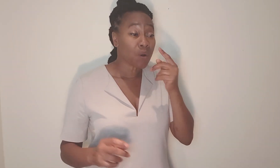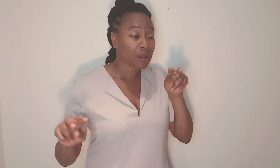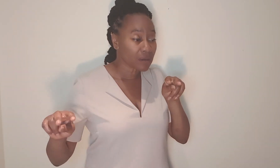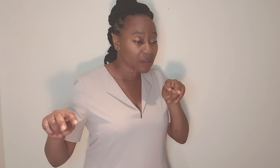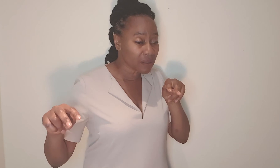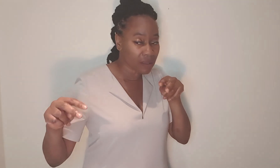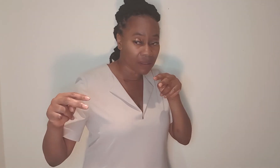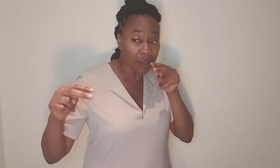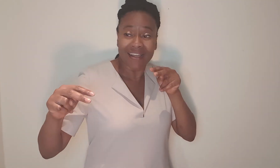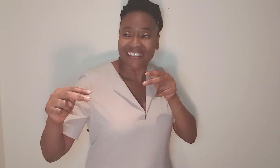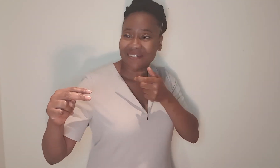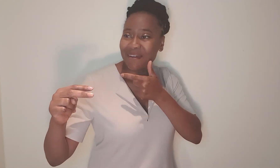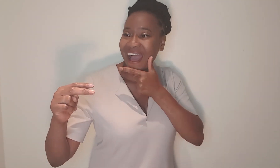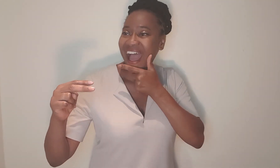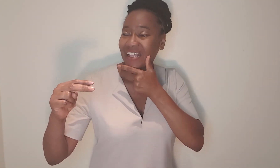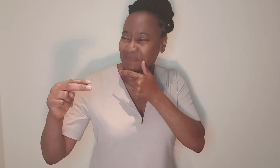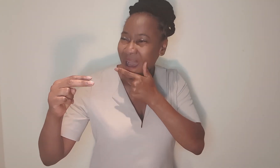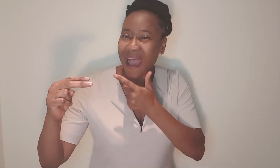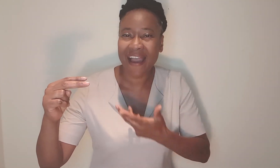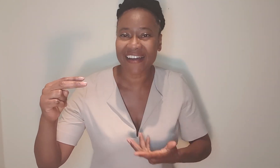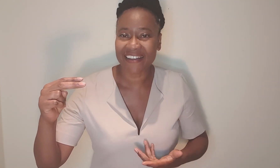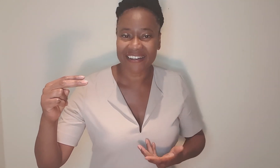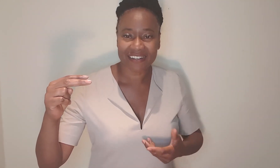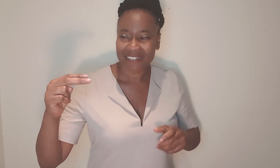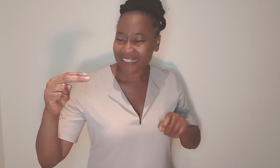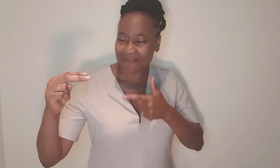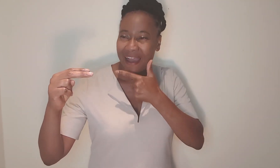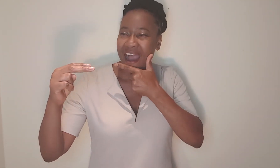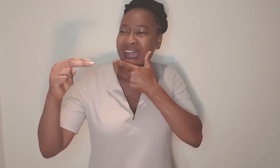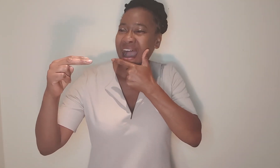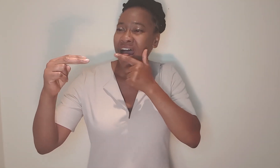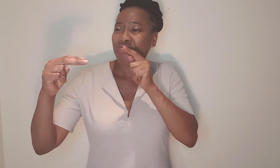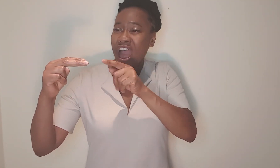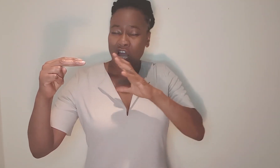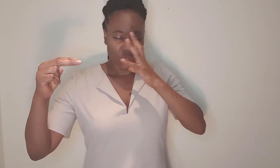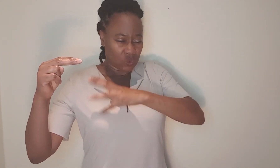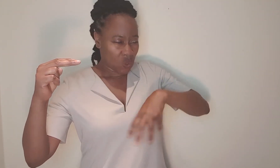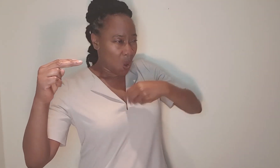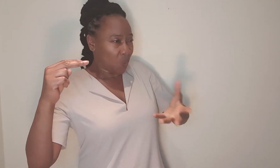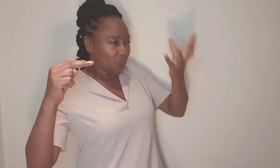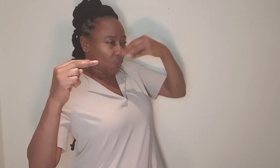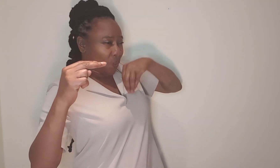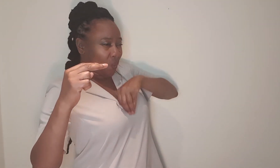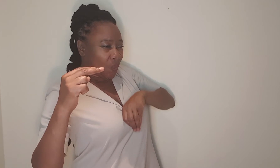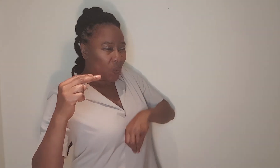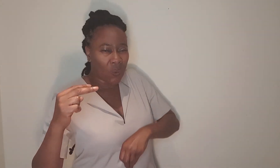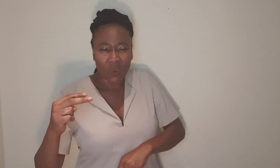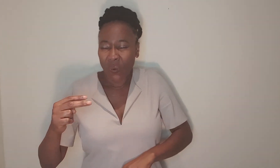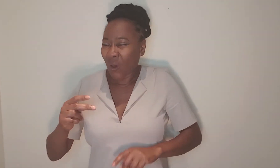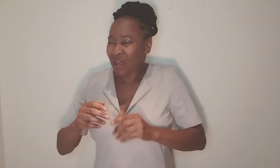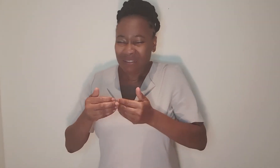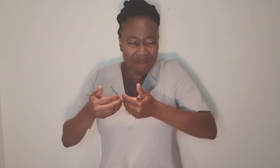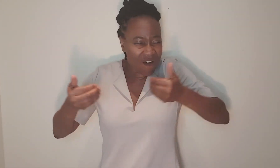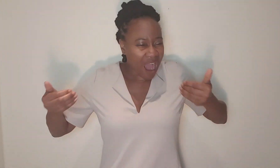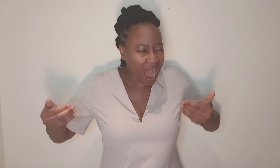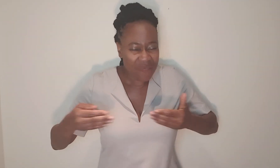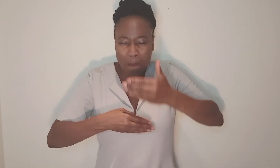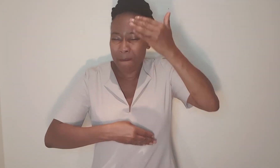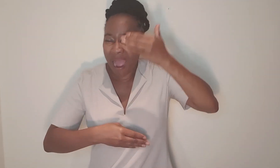them, beam that smile right into their soul. Cross all the divides, the barriers, the differences, the troubles, the miles, the airwaves, the oceans,